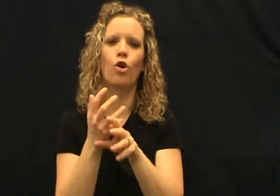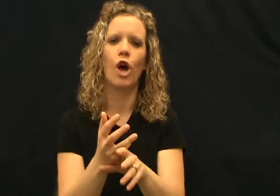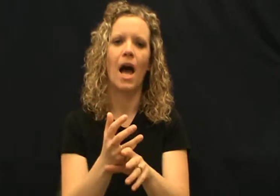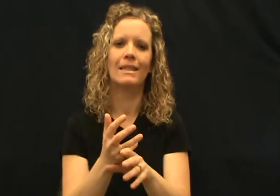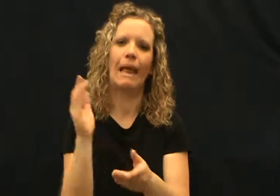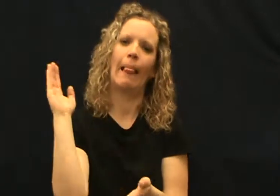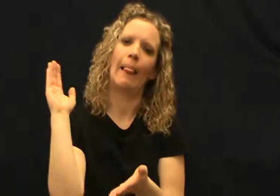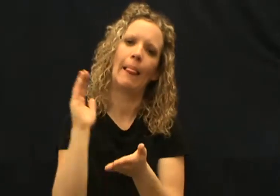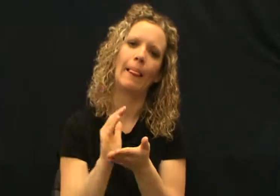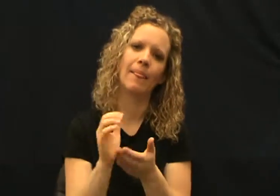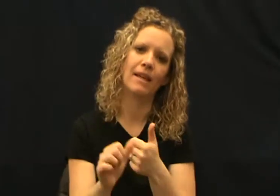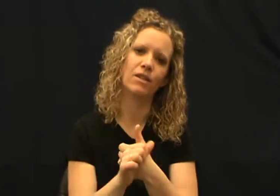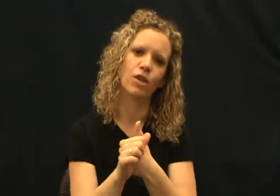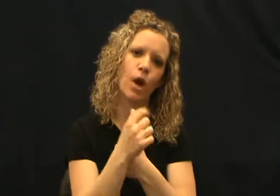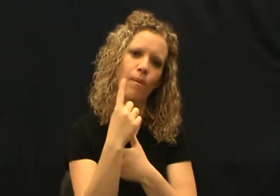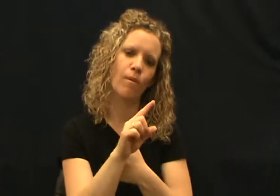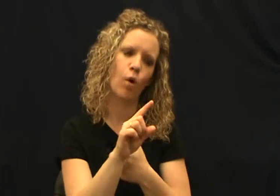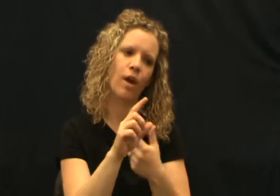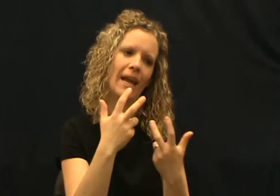an investor or a creditor.